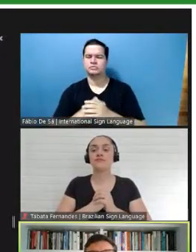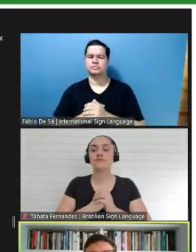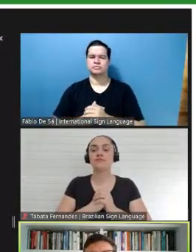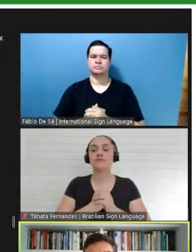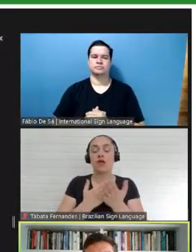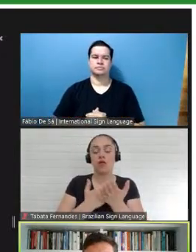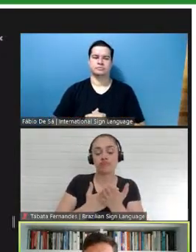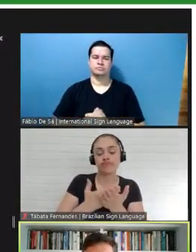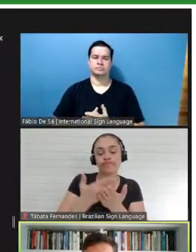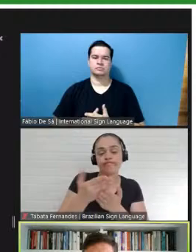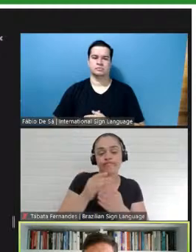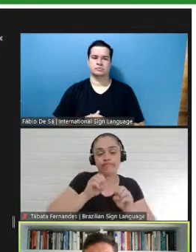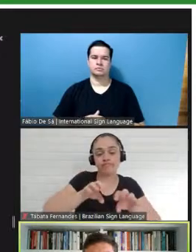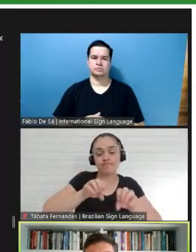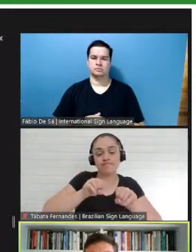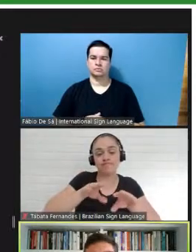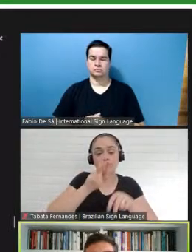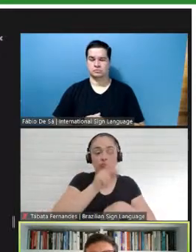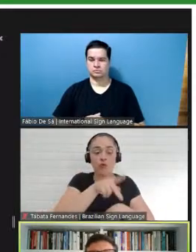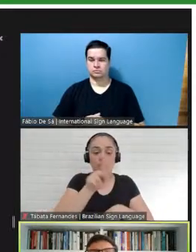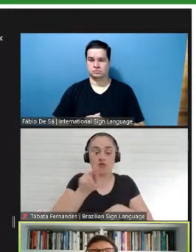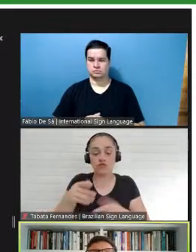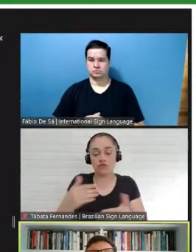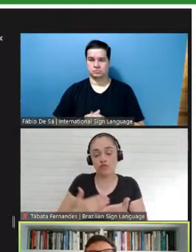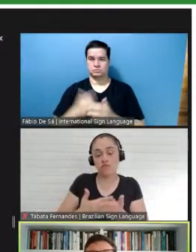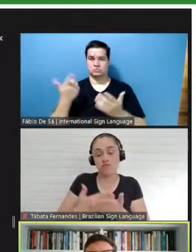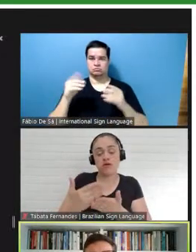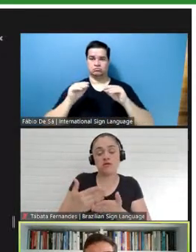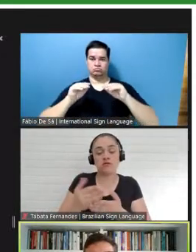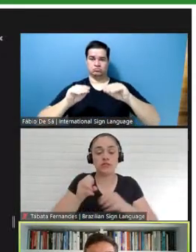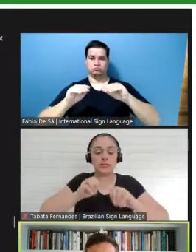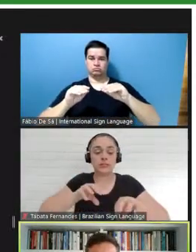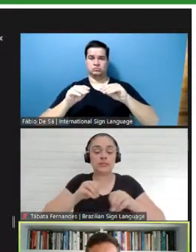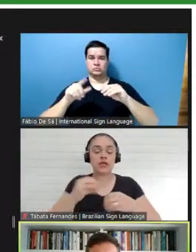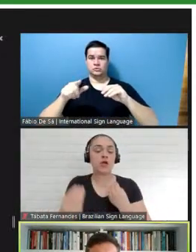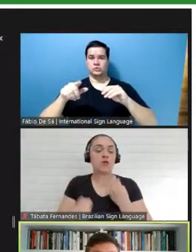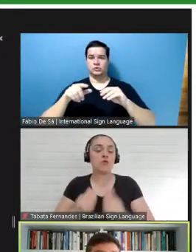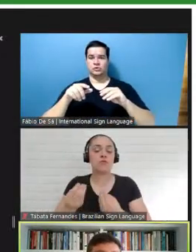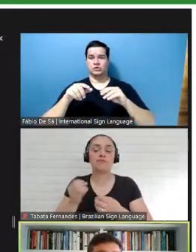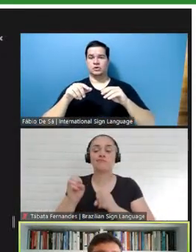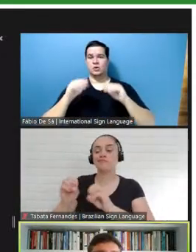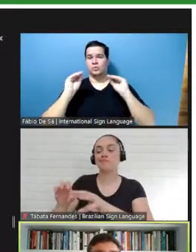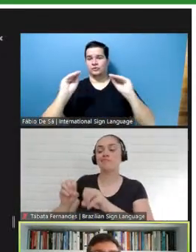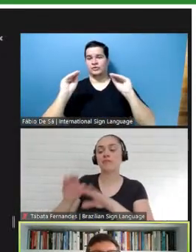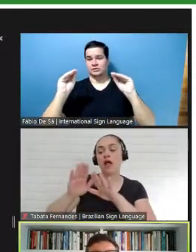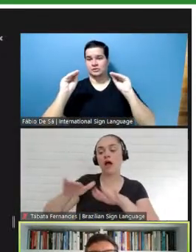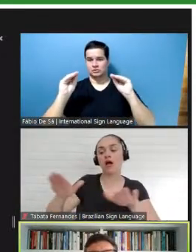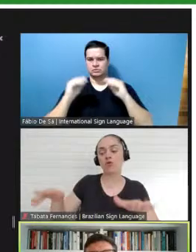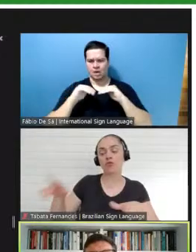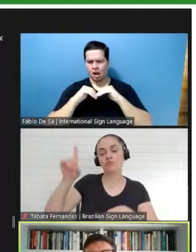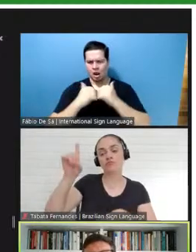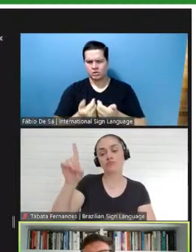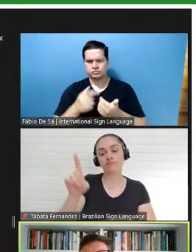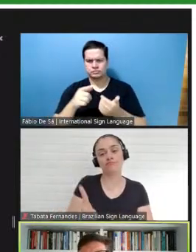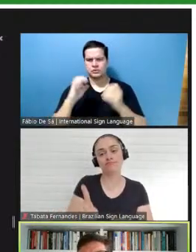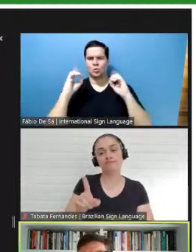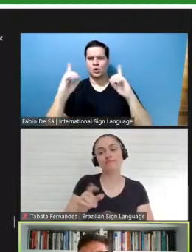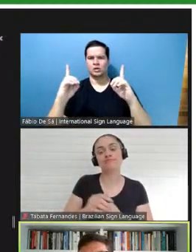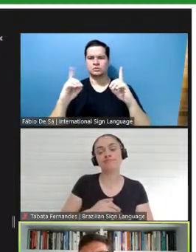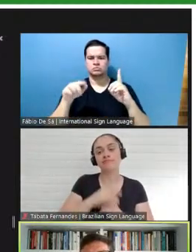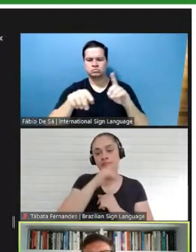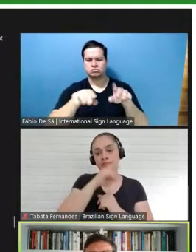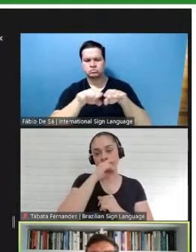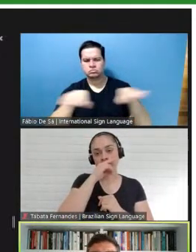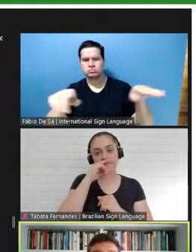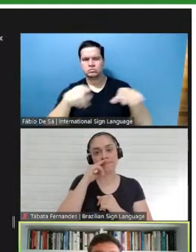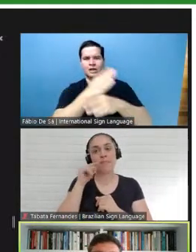to accommodate students with diverse abilities in their classrooms. Dianne consults with